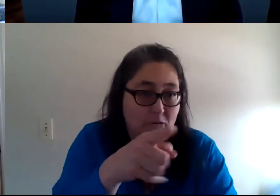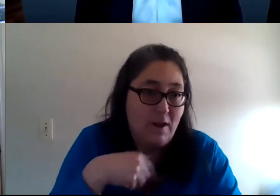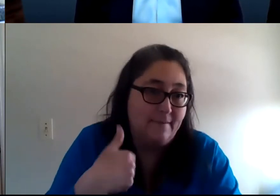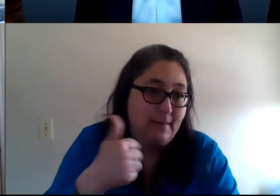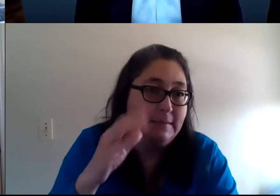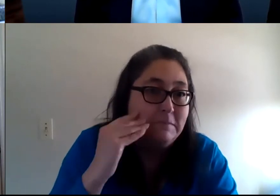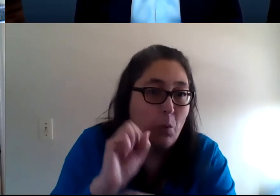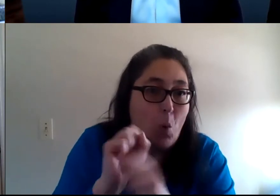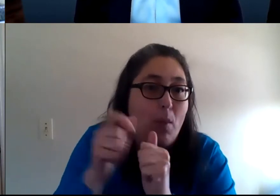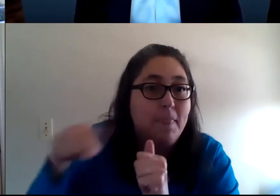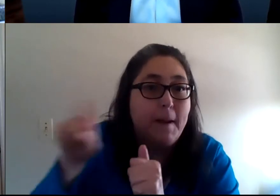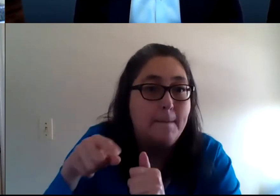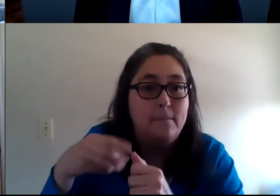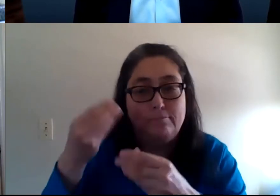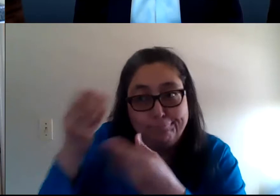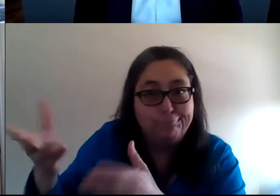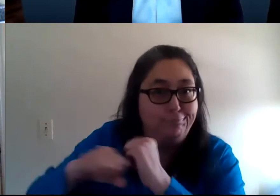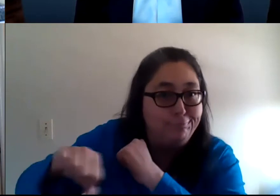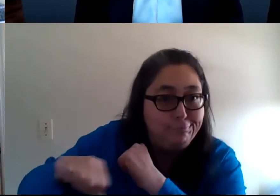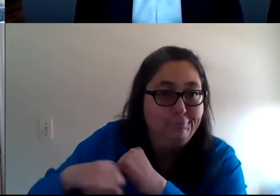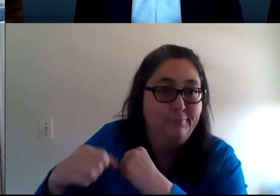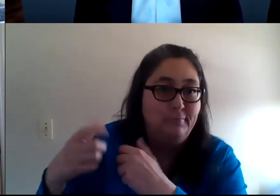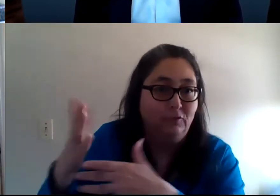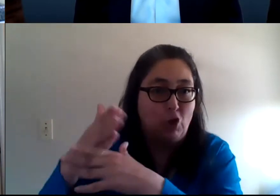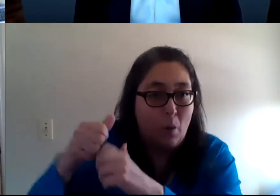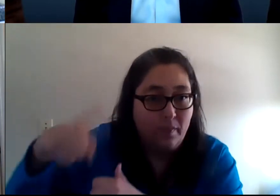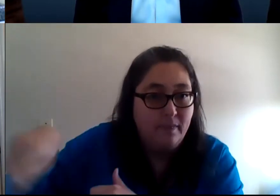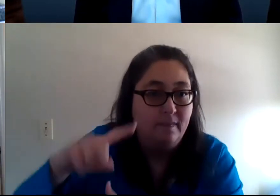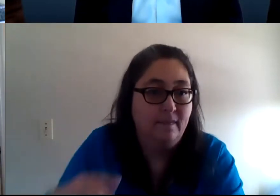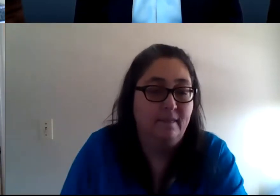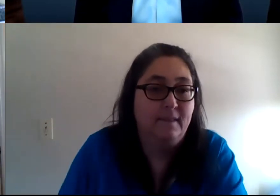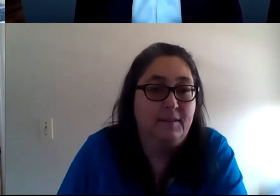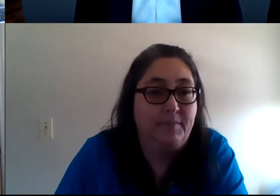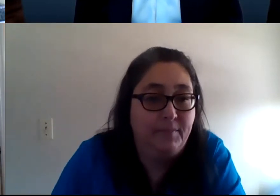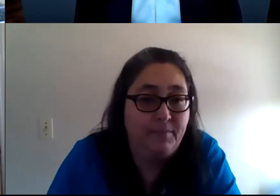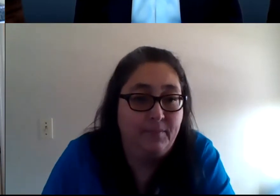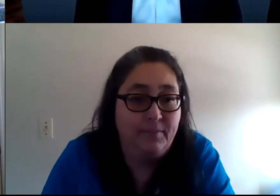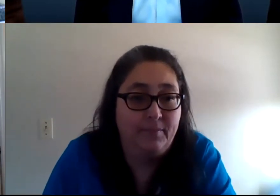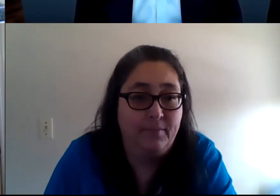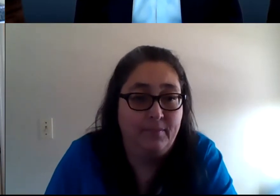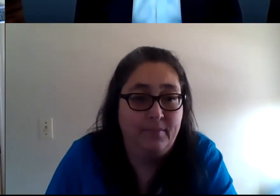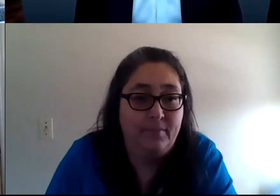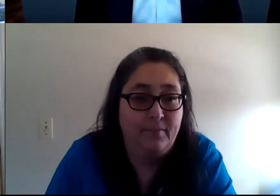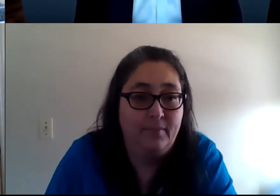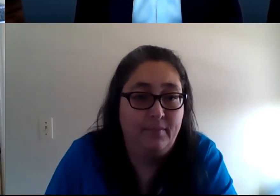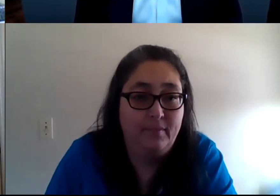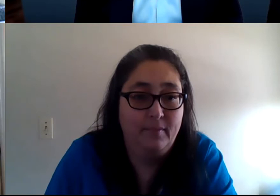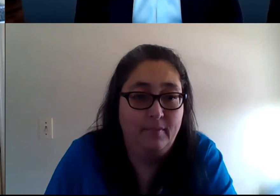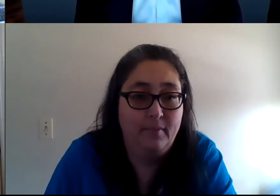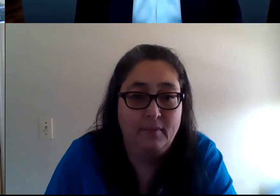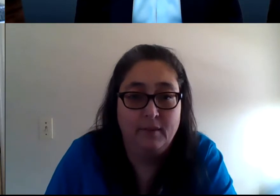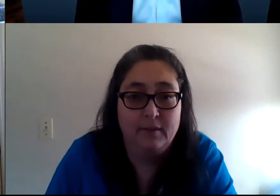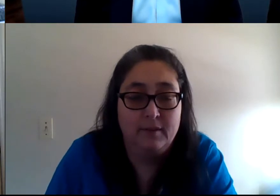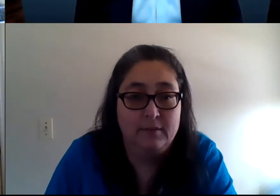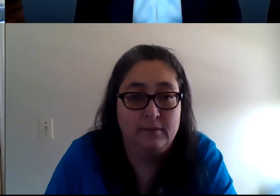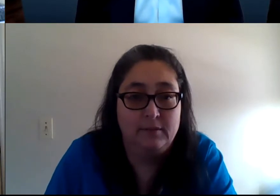So I don't know if you've already done that, but basically you can use ORS to market your job positions that need to be filled, and